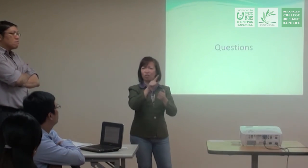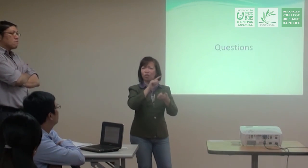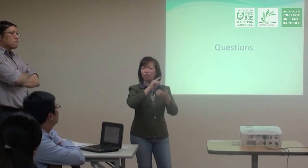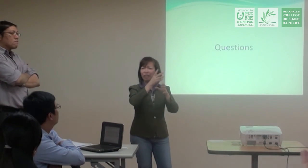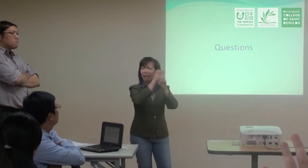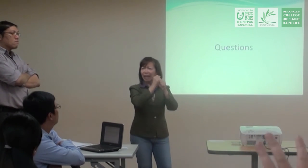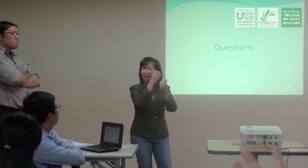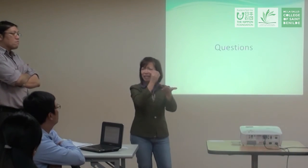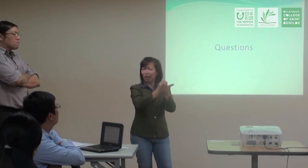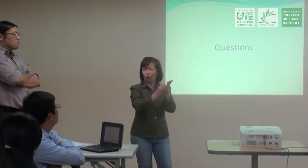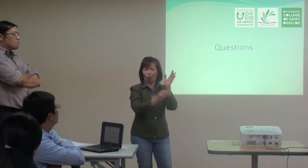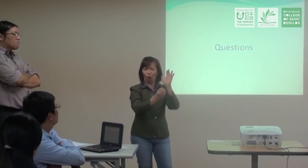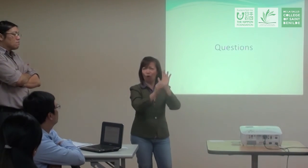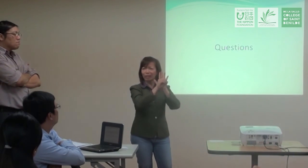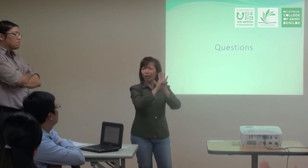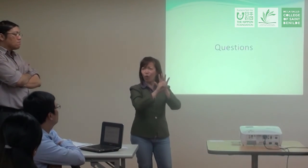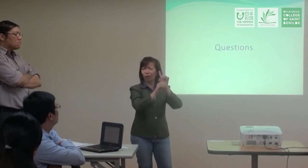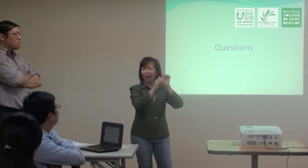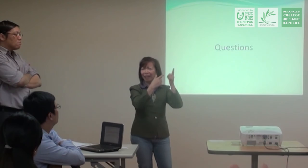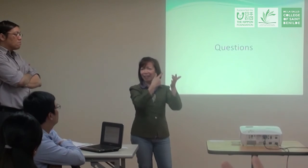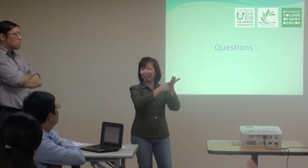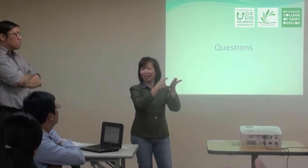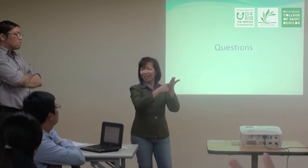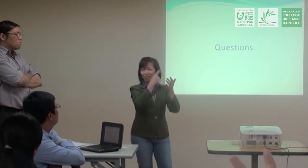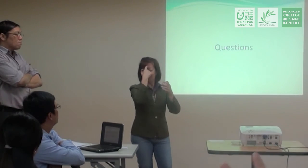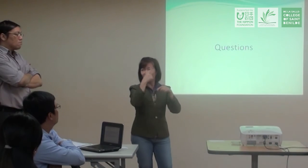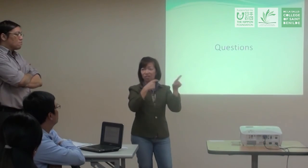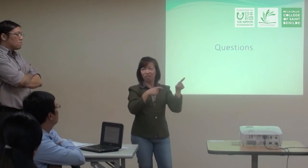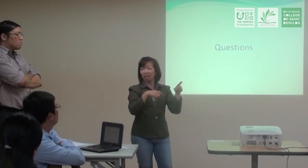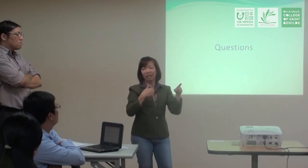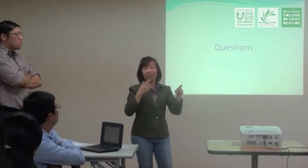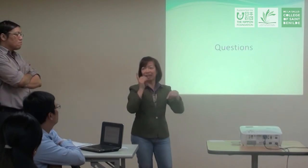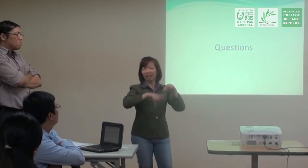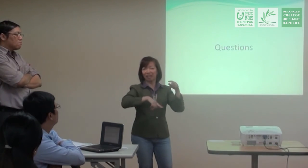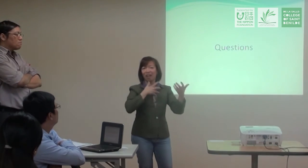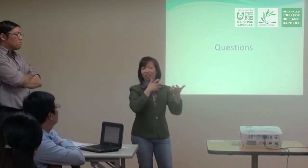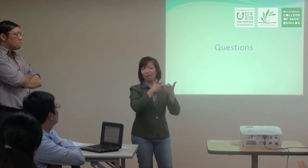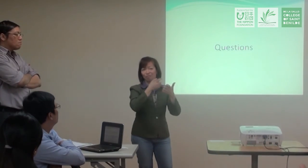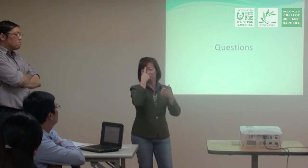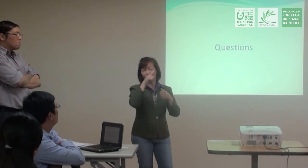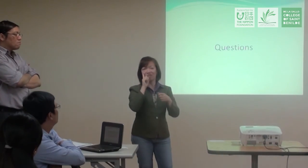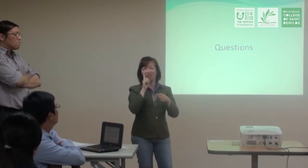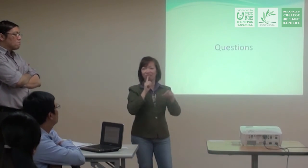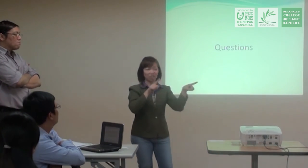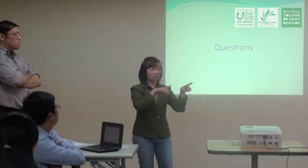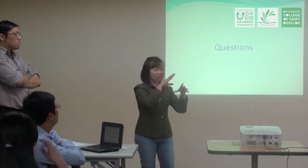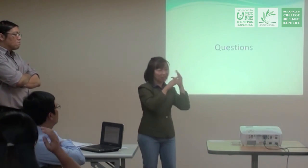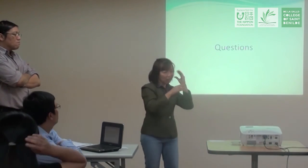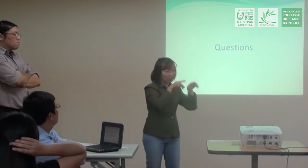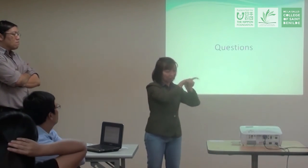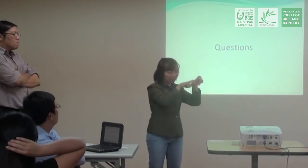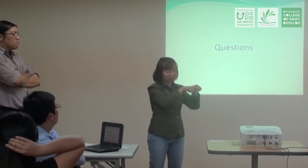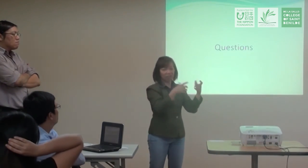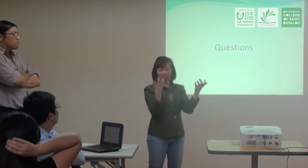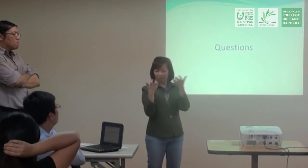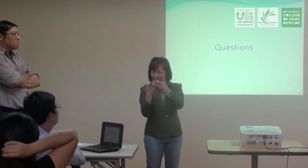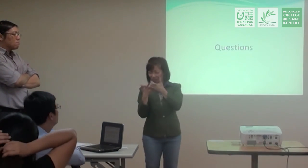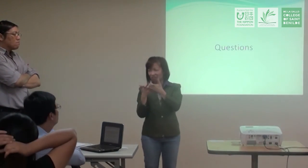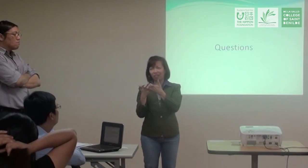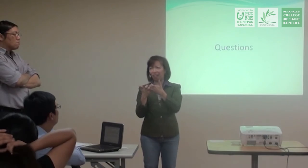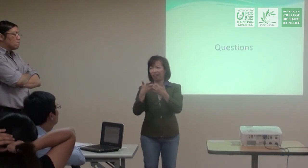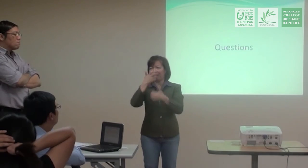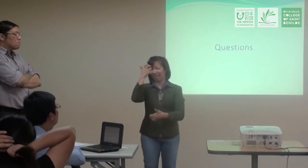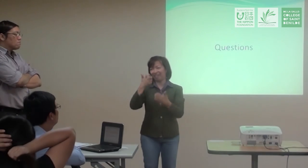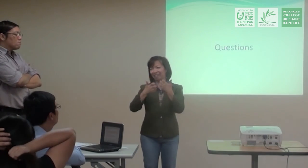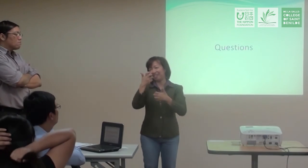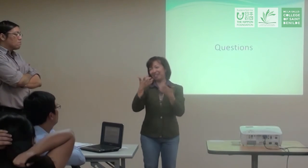0? Because it's not adapted for the deaf people. So it's like the deaf had a hard time, felt so